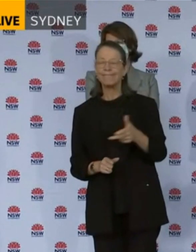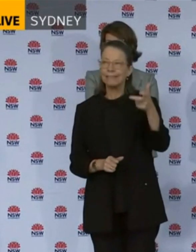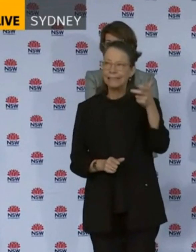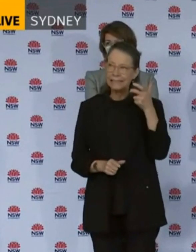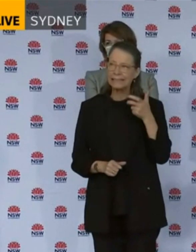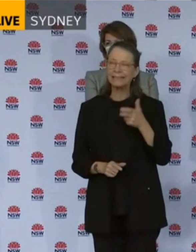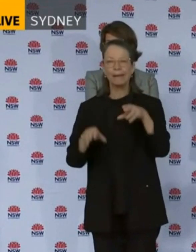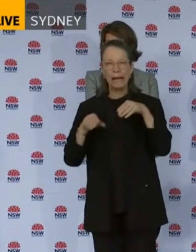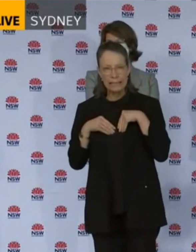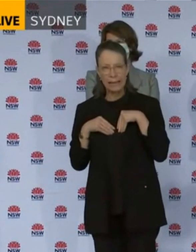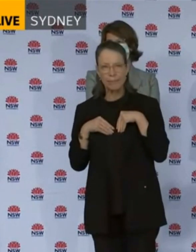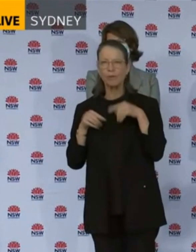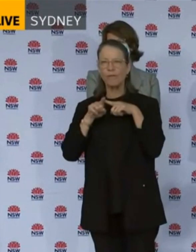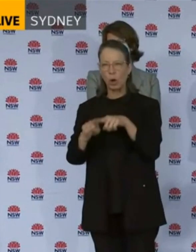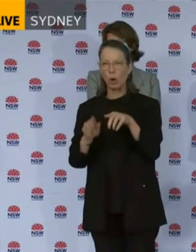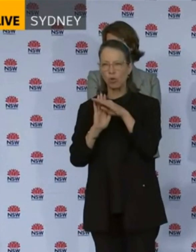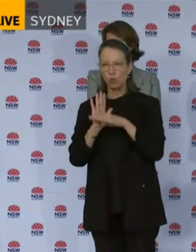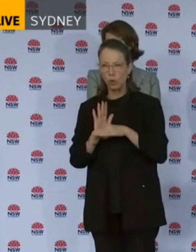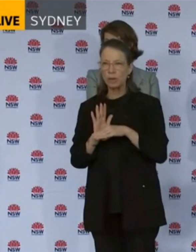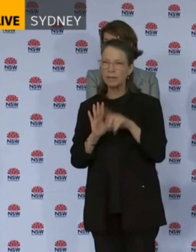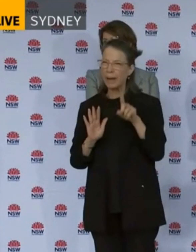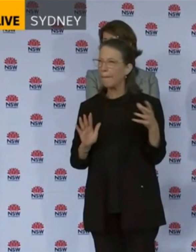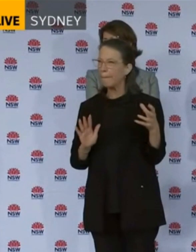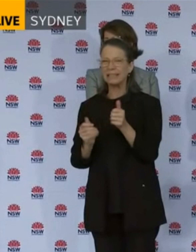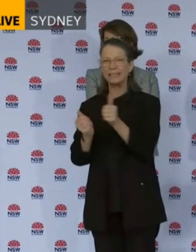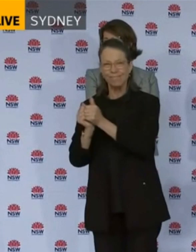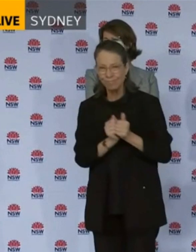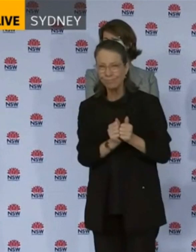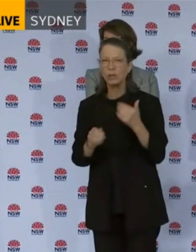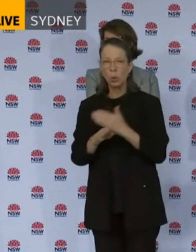we will be okay. But we need everybody to please follow the health advice and